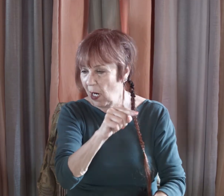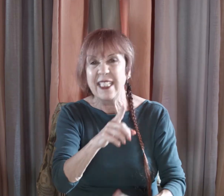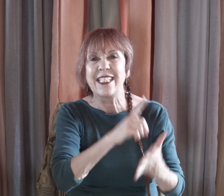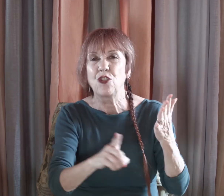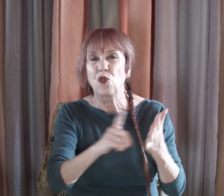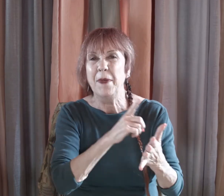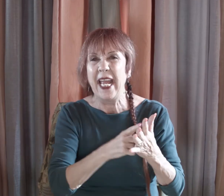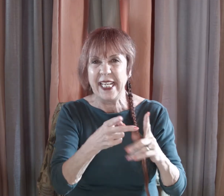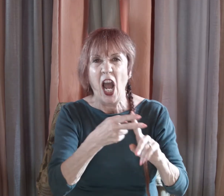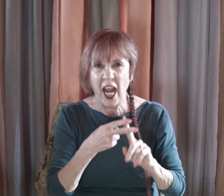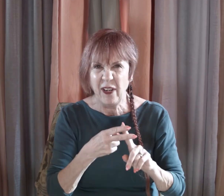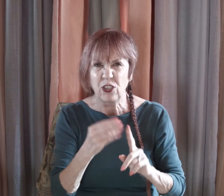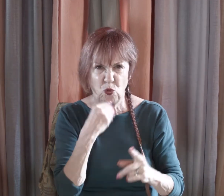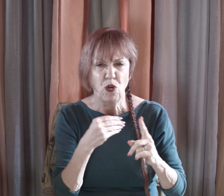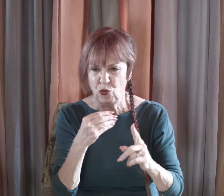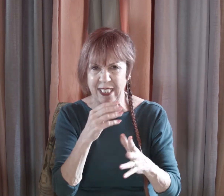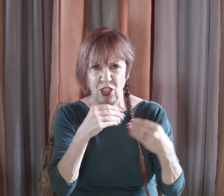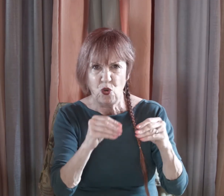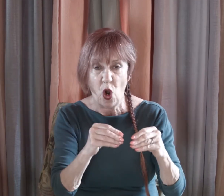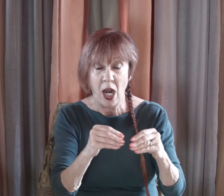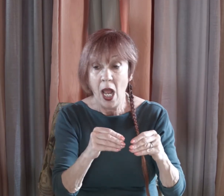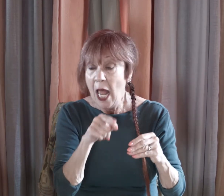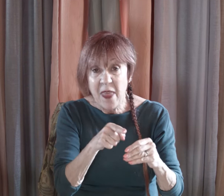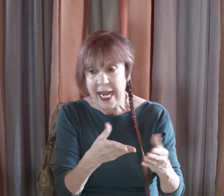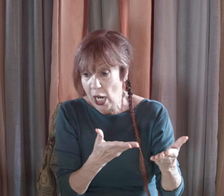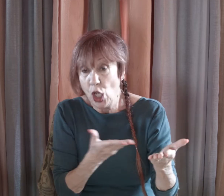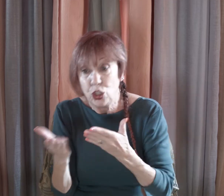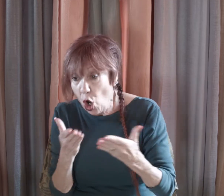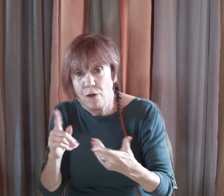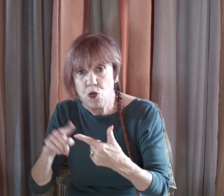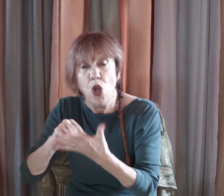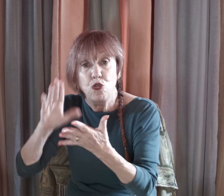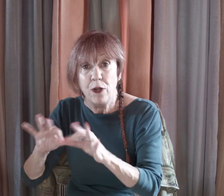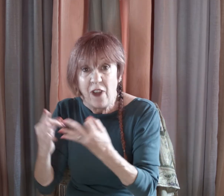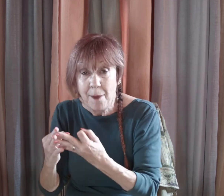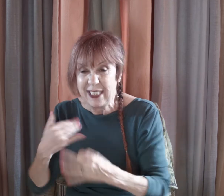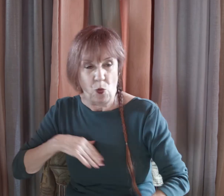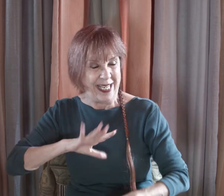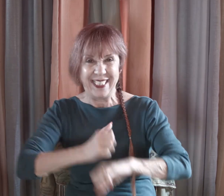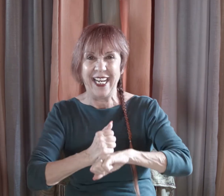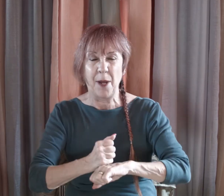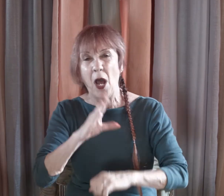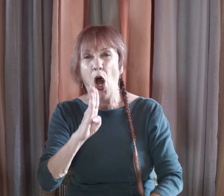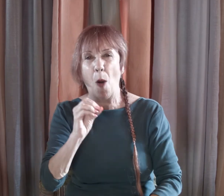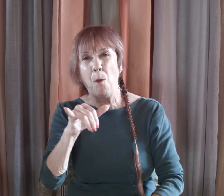was discriminating in hiring, grocery store, right, that catered to students, and we created a boycott and a teach-in and